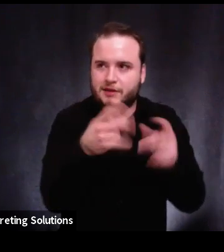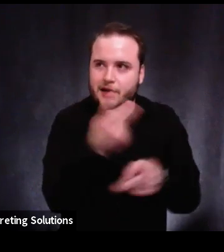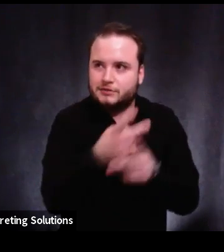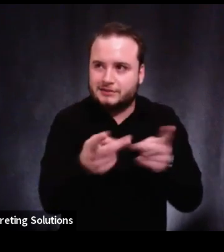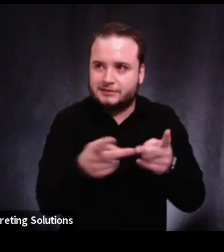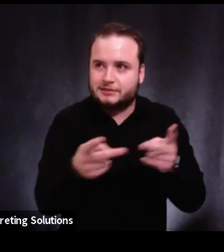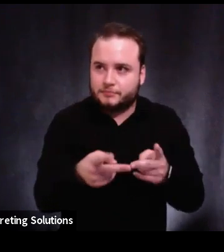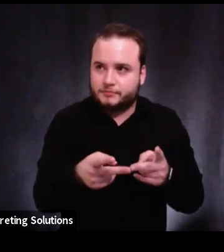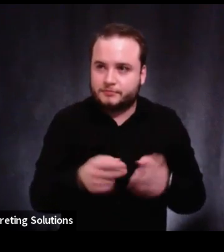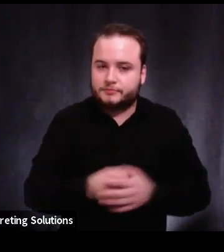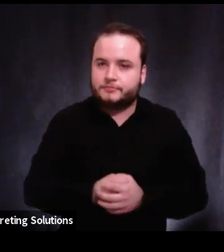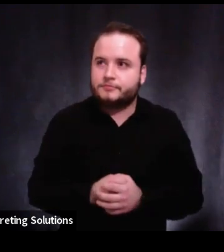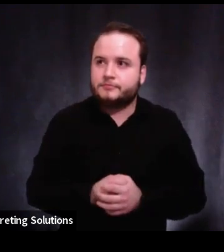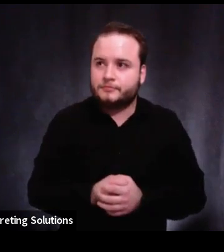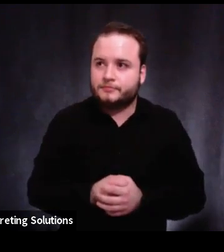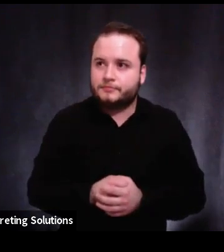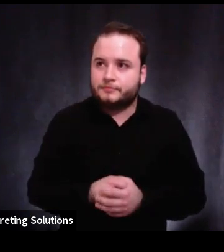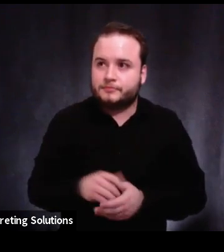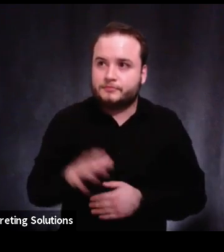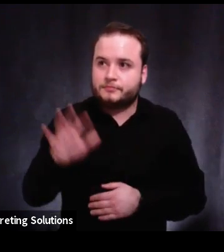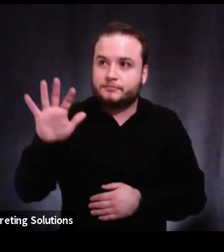So 36 of 57. Yep.